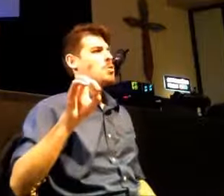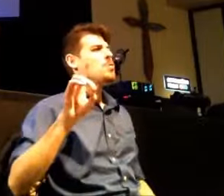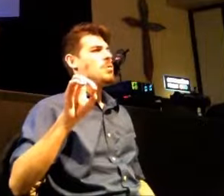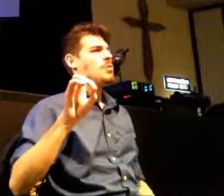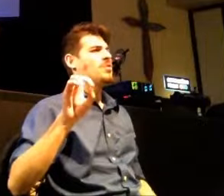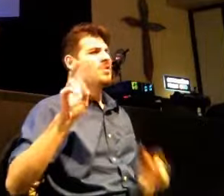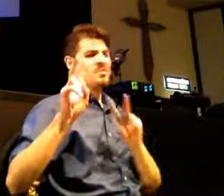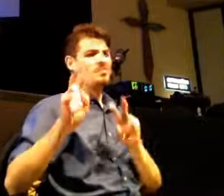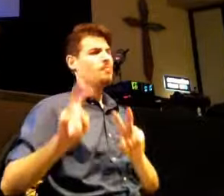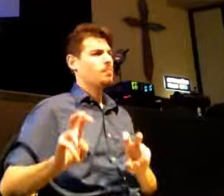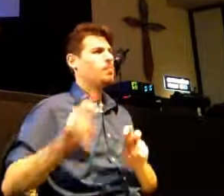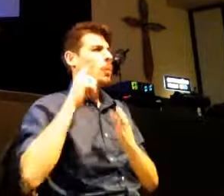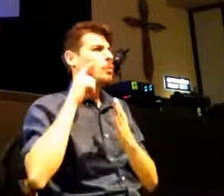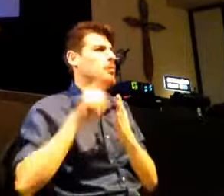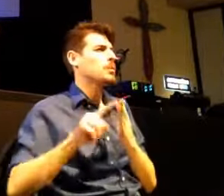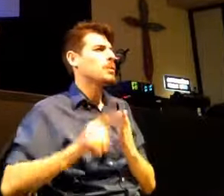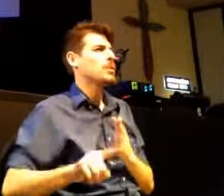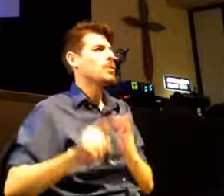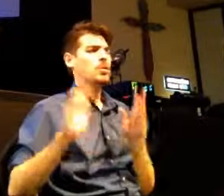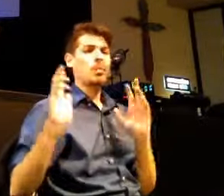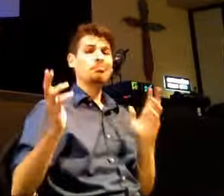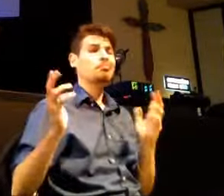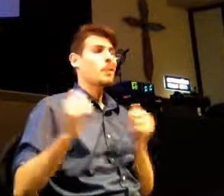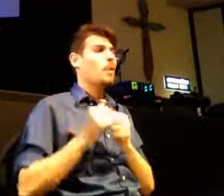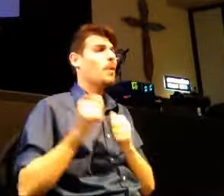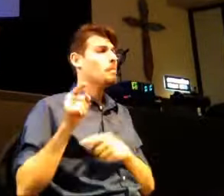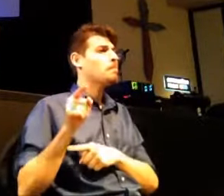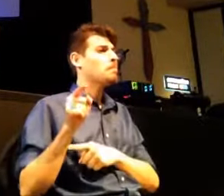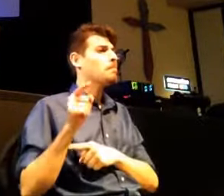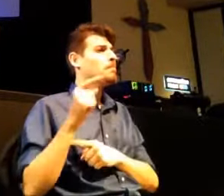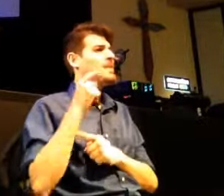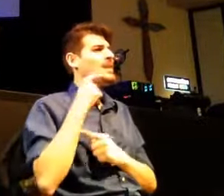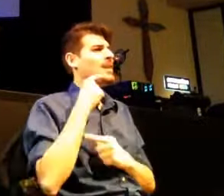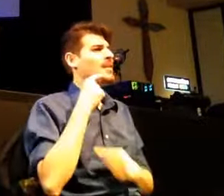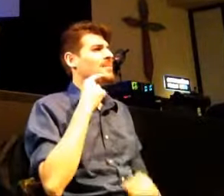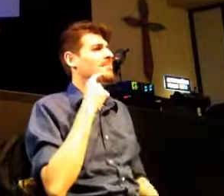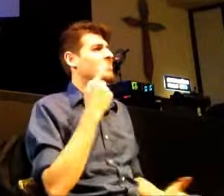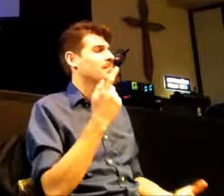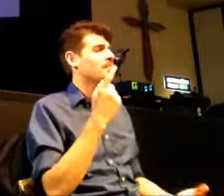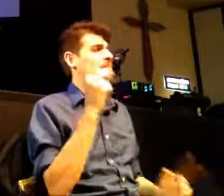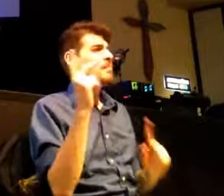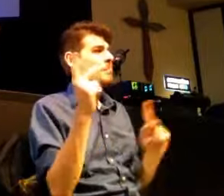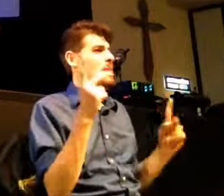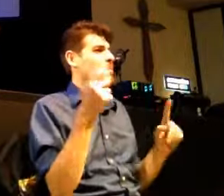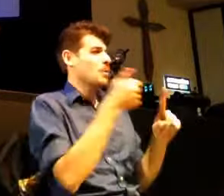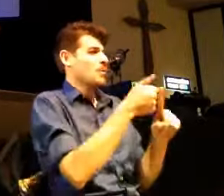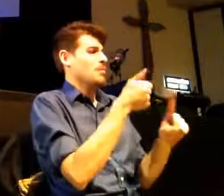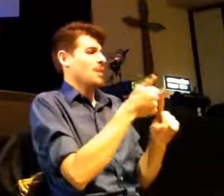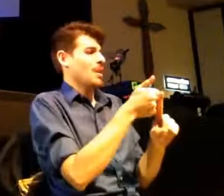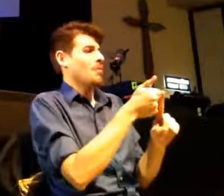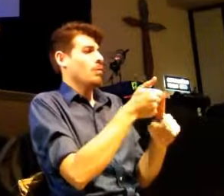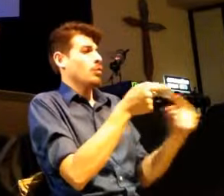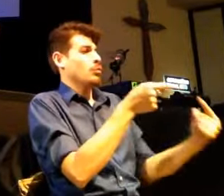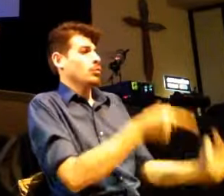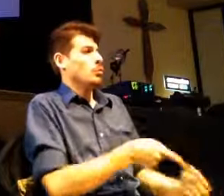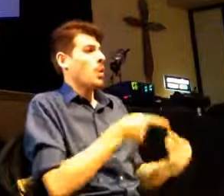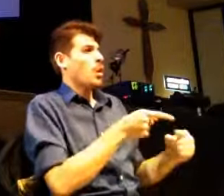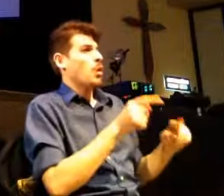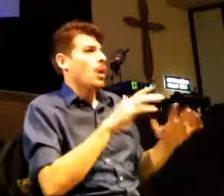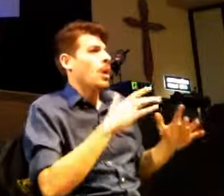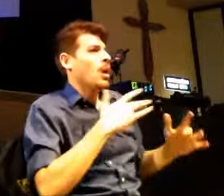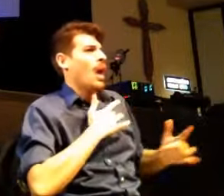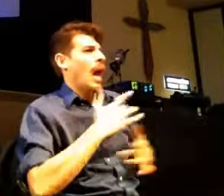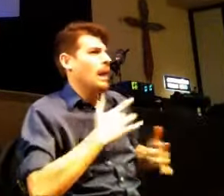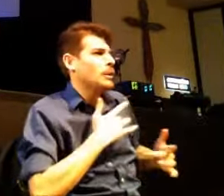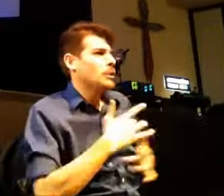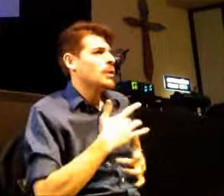with him about this, he said, what people really need, especially when they struggle deeply with anxiety, is to understand